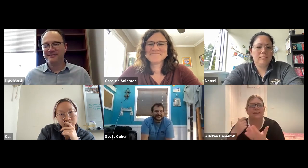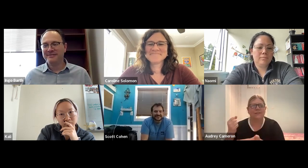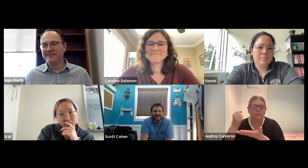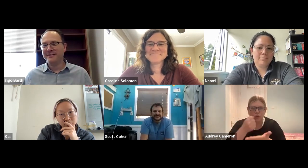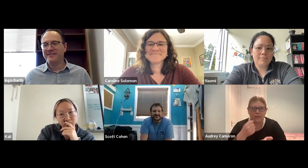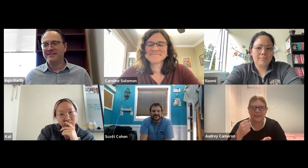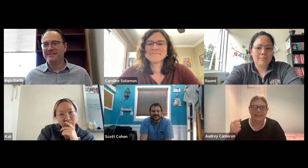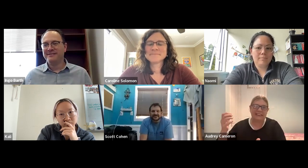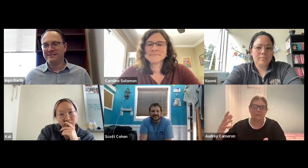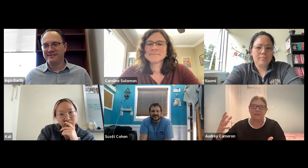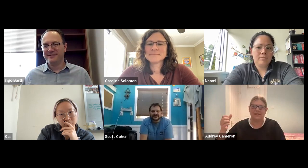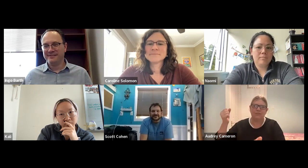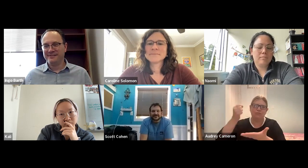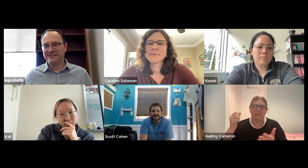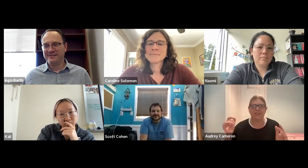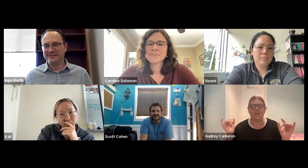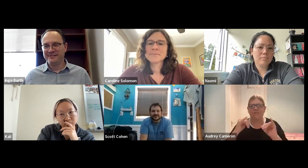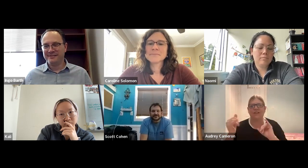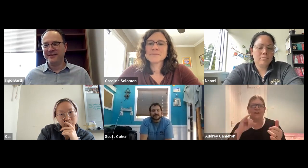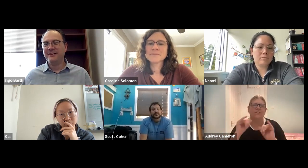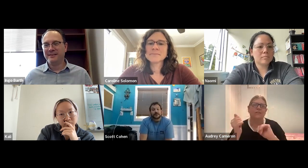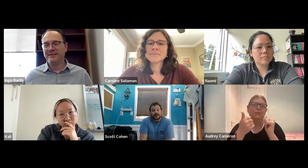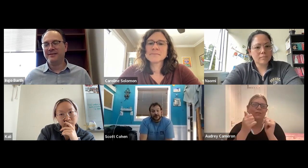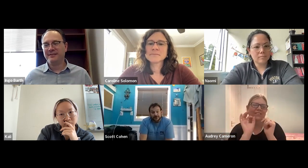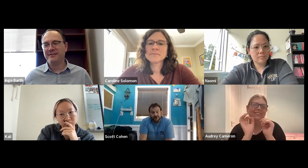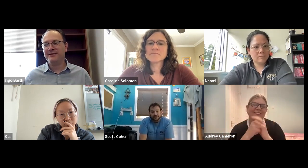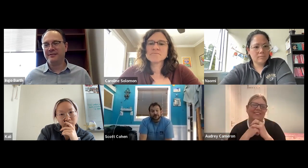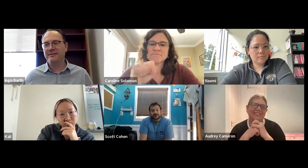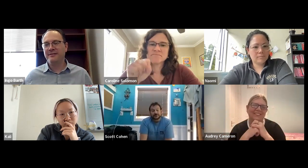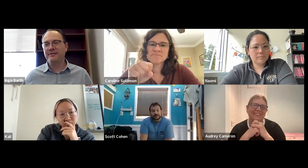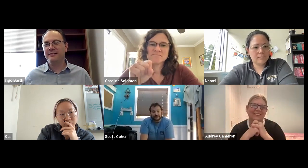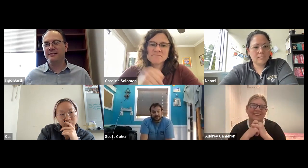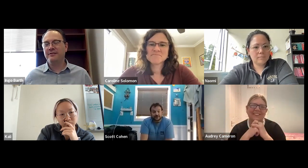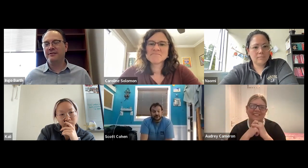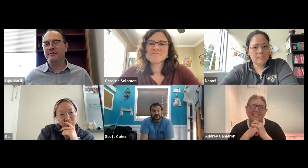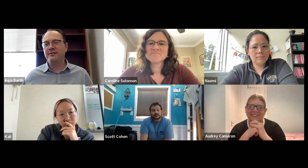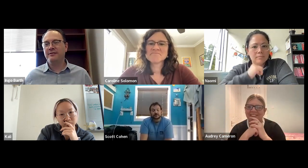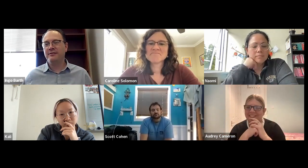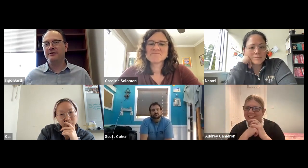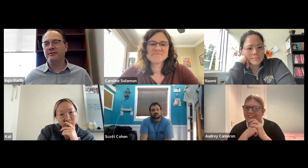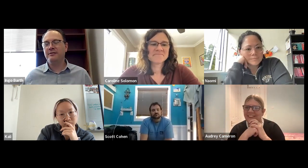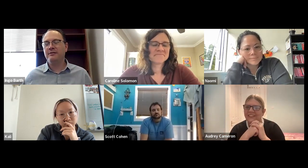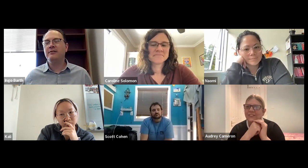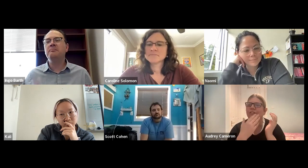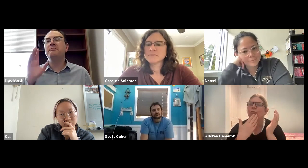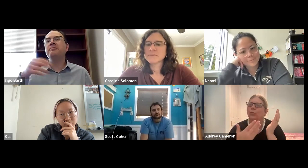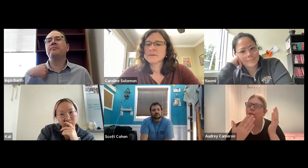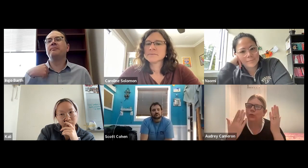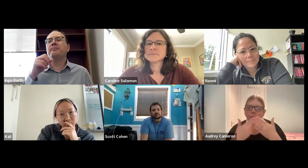That face-to-face is really important, but right, getting all the financial details worked out so people can actually make that